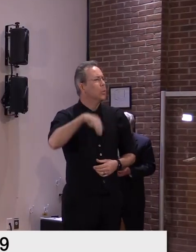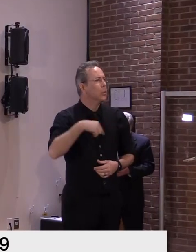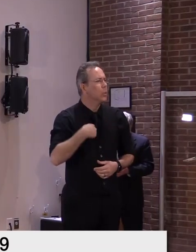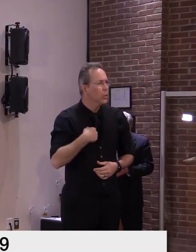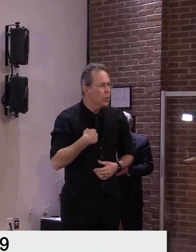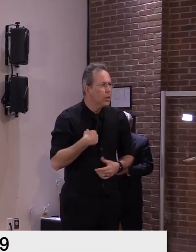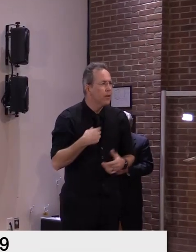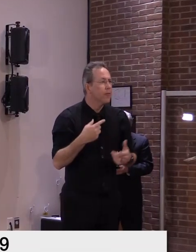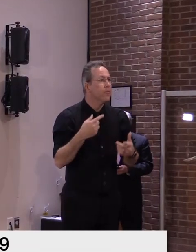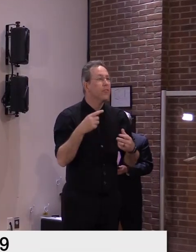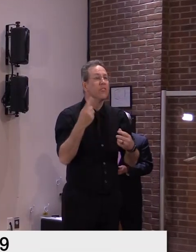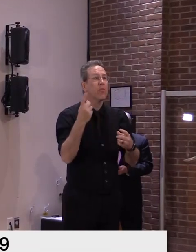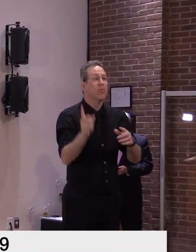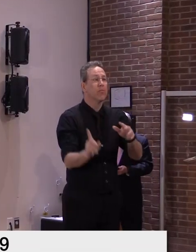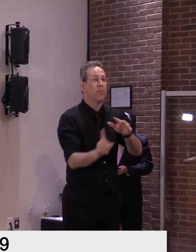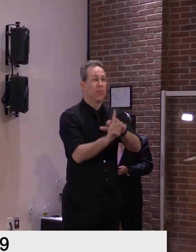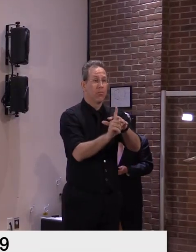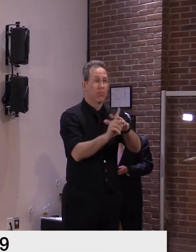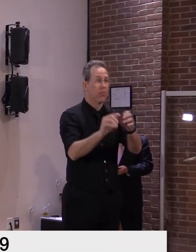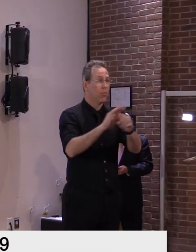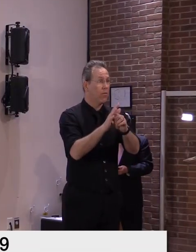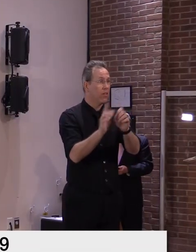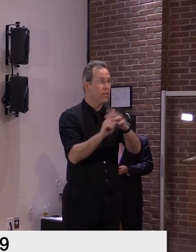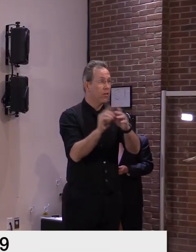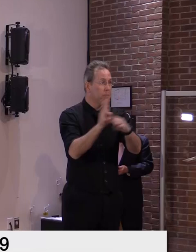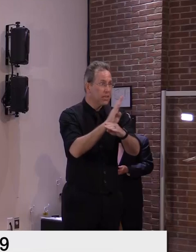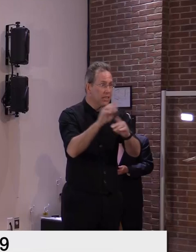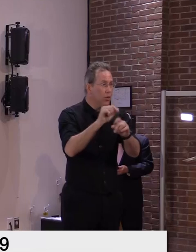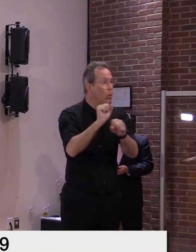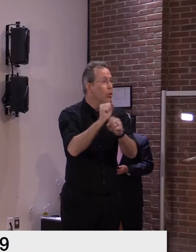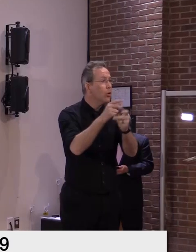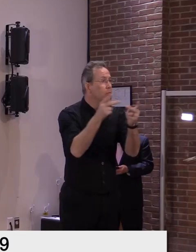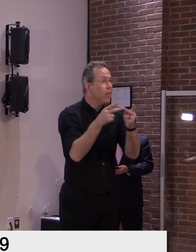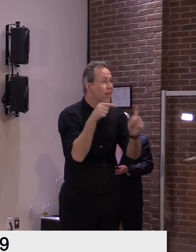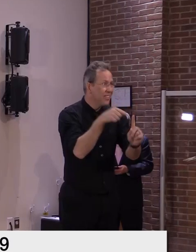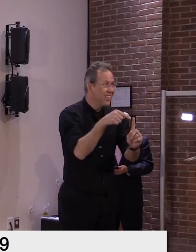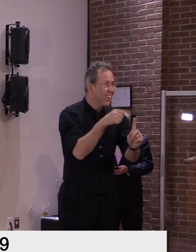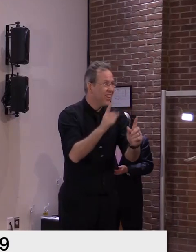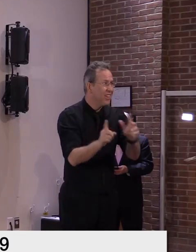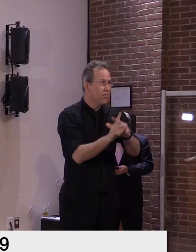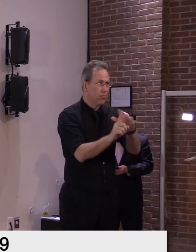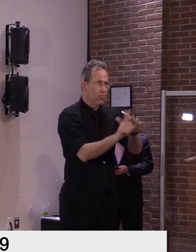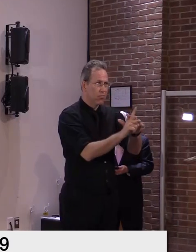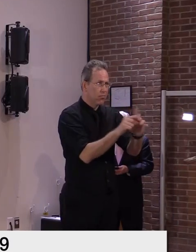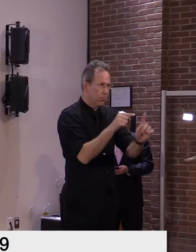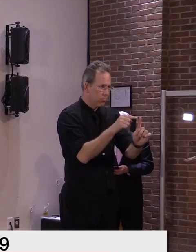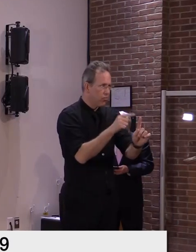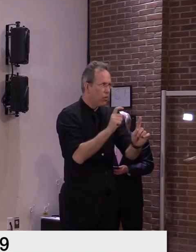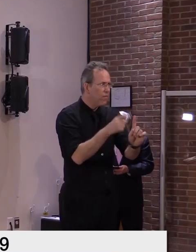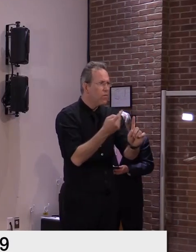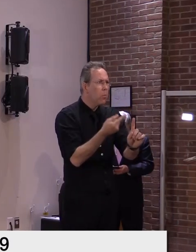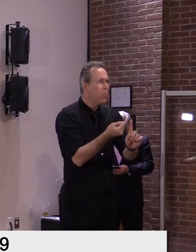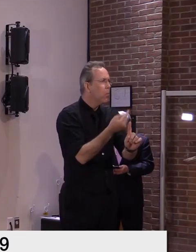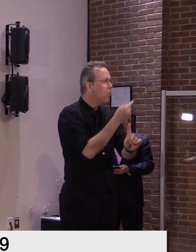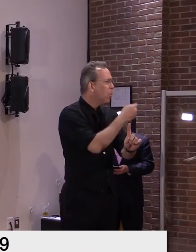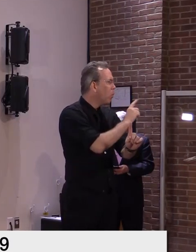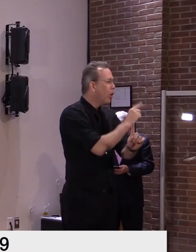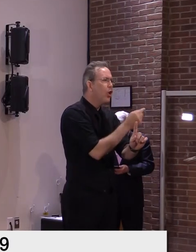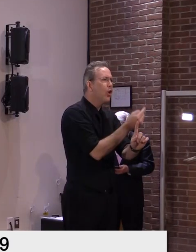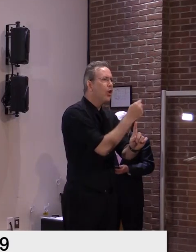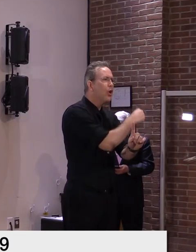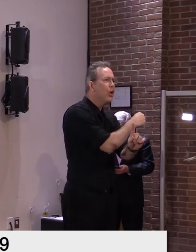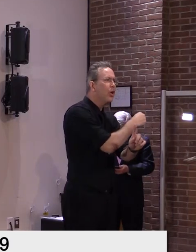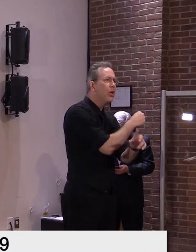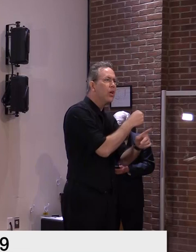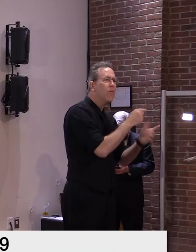a work site, it's often a reflection of what happened in the community that impacted that one individual who